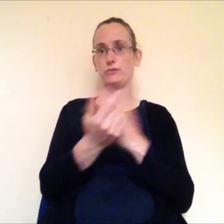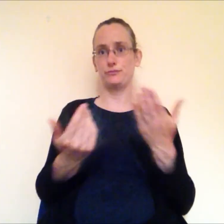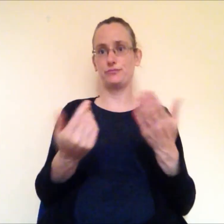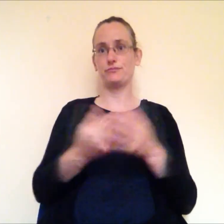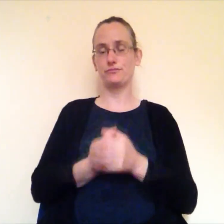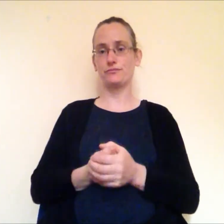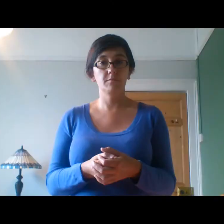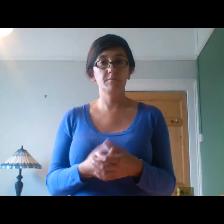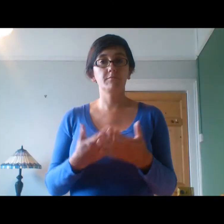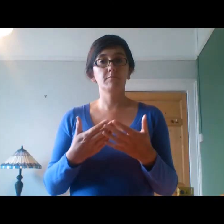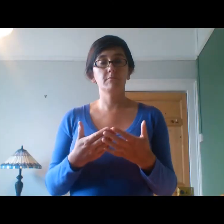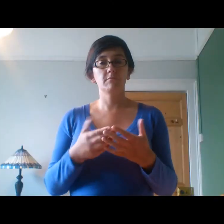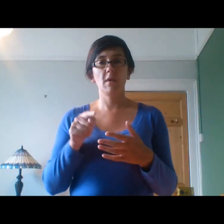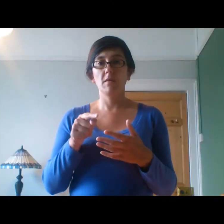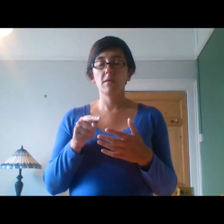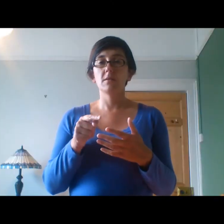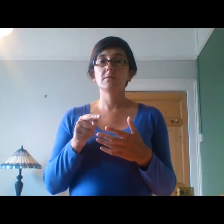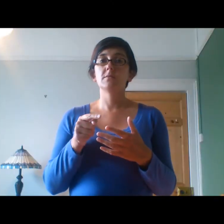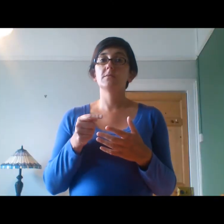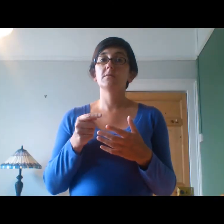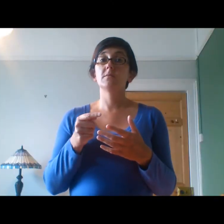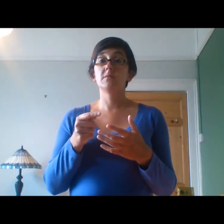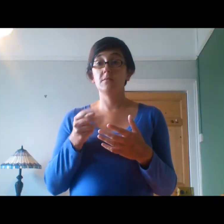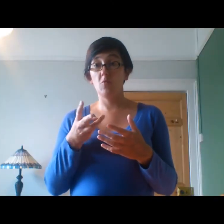going to make them feel further